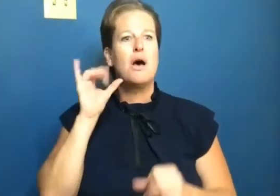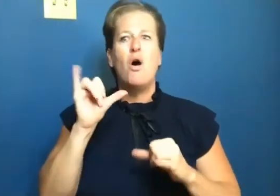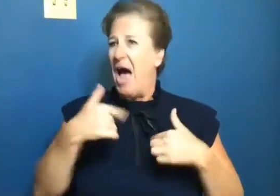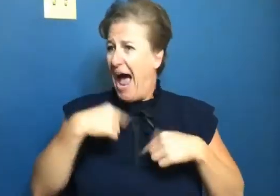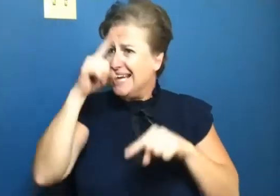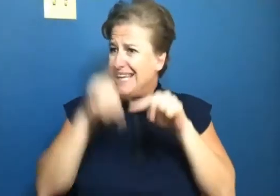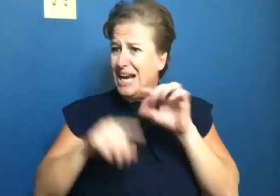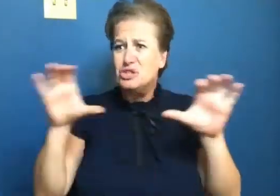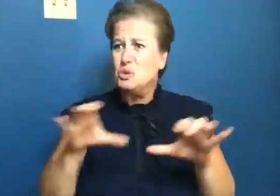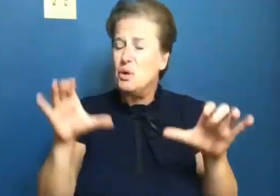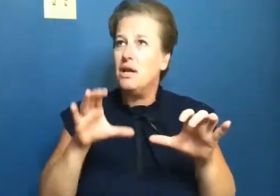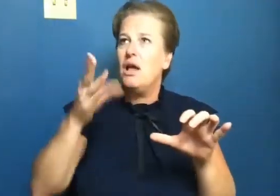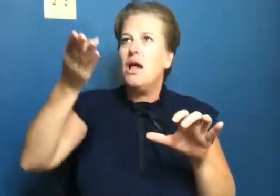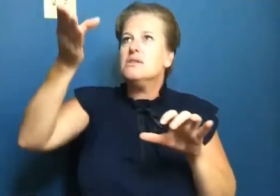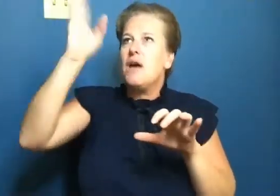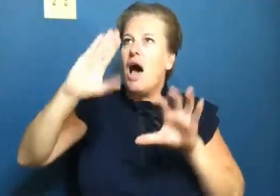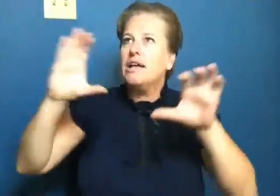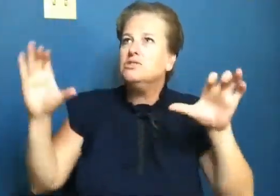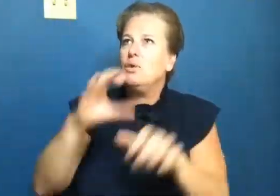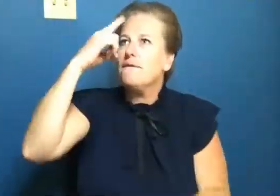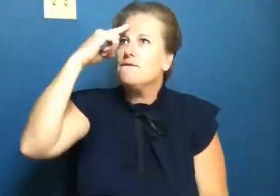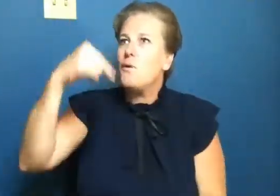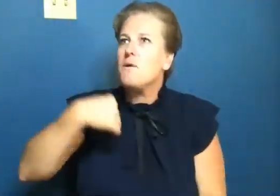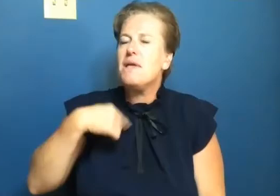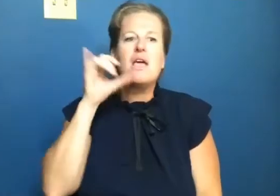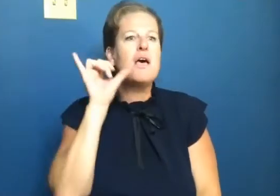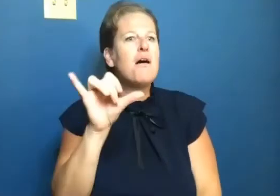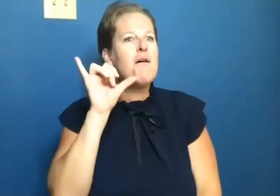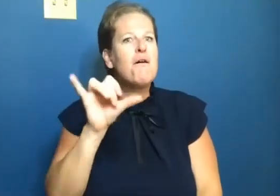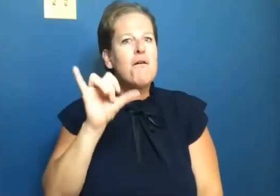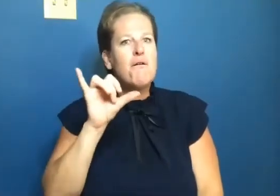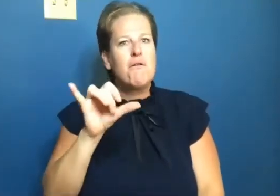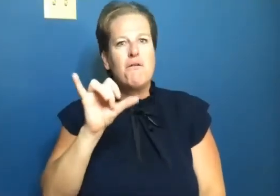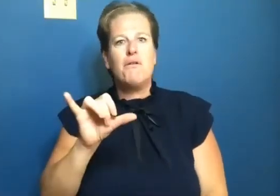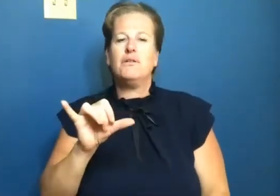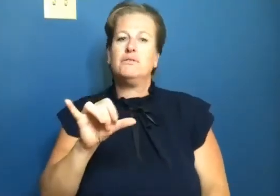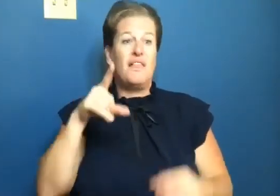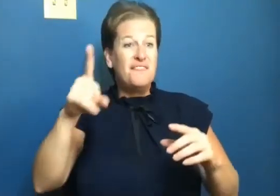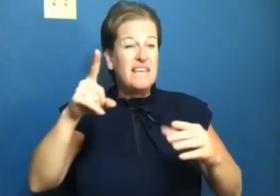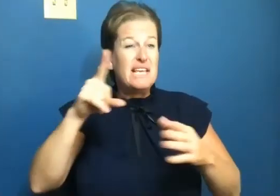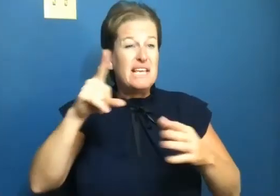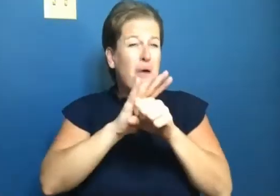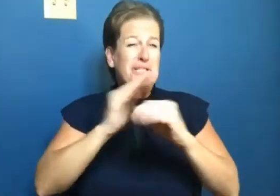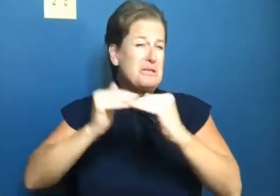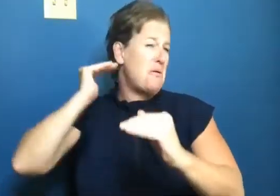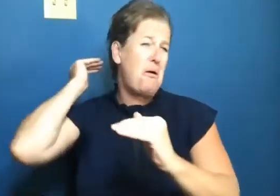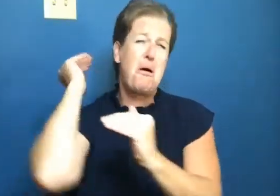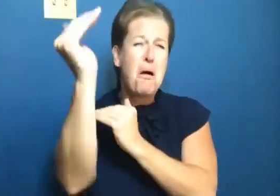we could not do for ourselves. Are these extravagant promises? We think